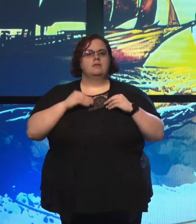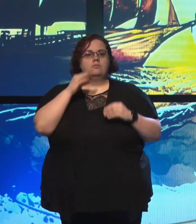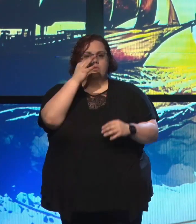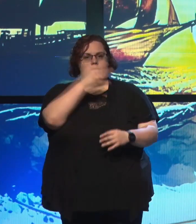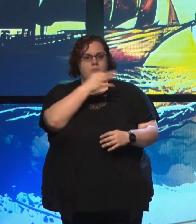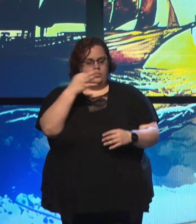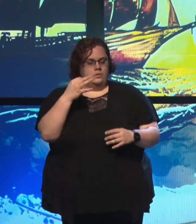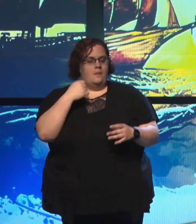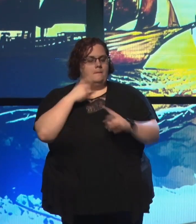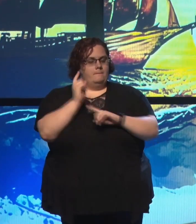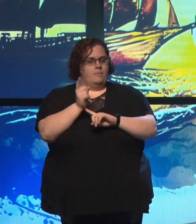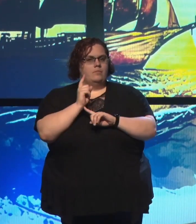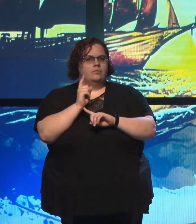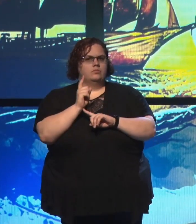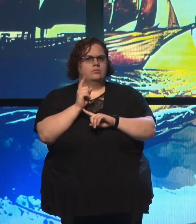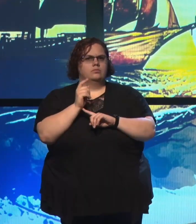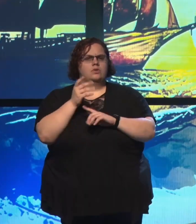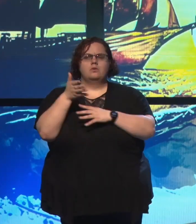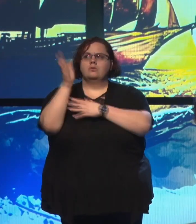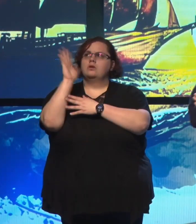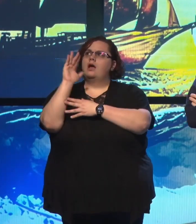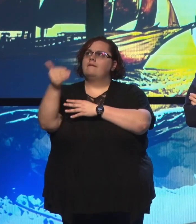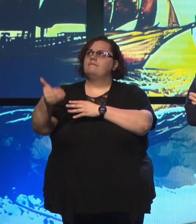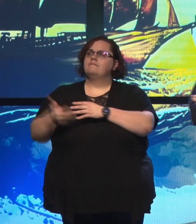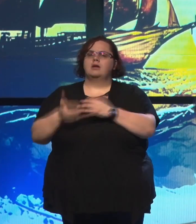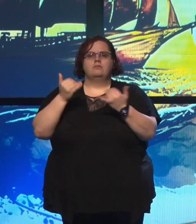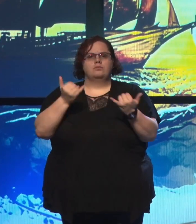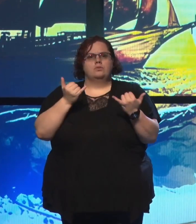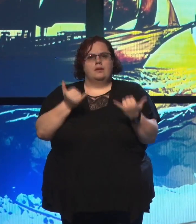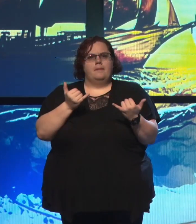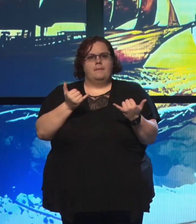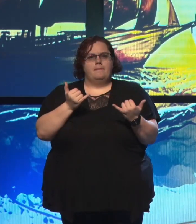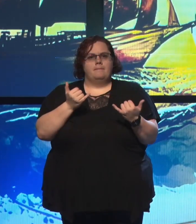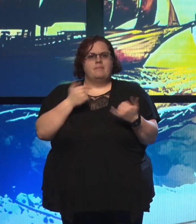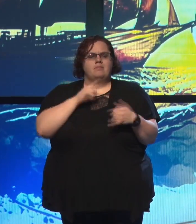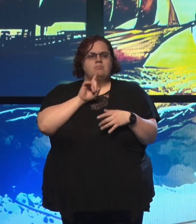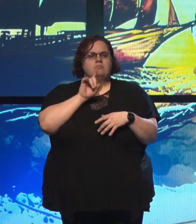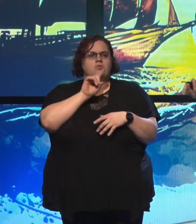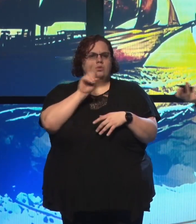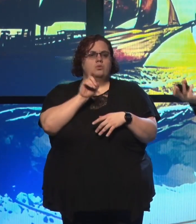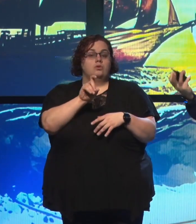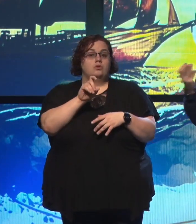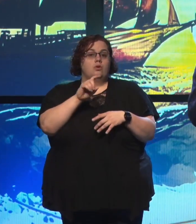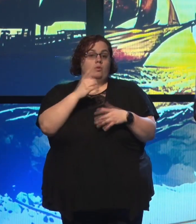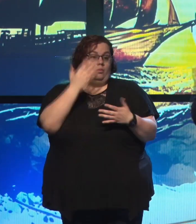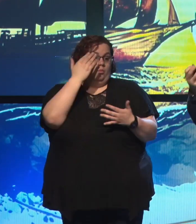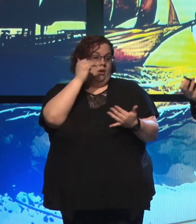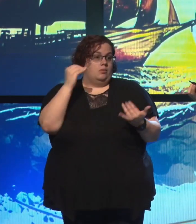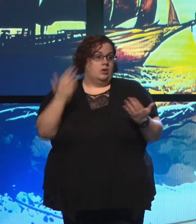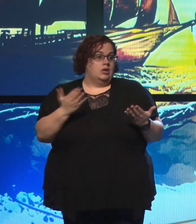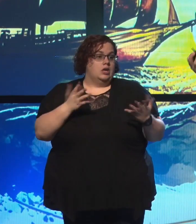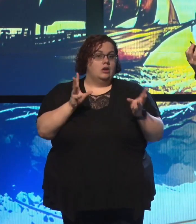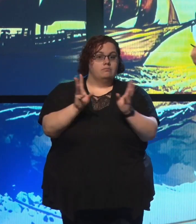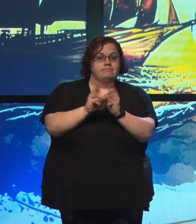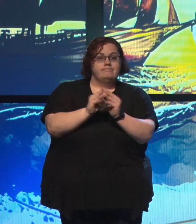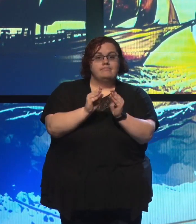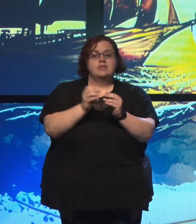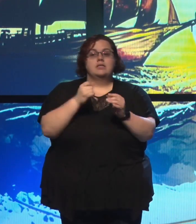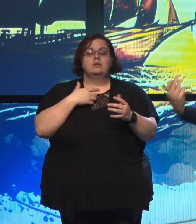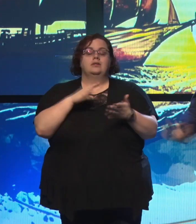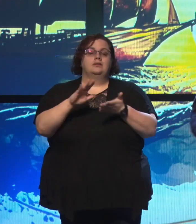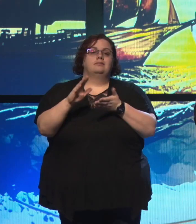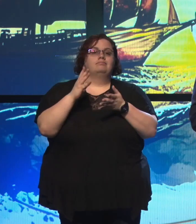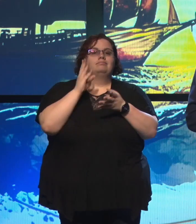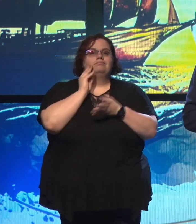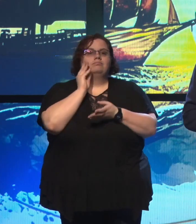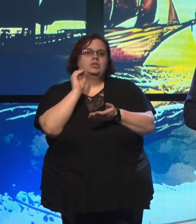moment. What is it that God's inviting you into today? That's the question. That's why we're here. It's why we gather to experience the divine